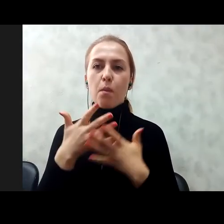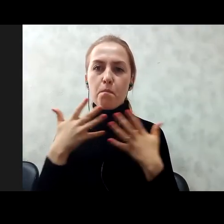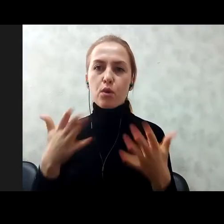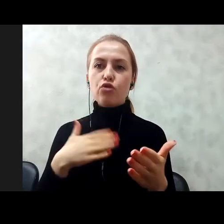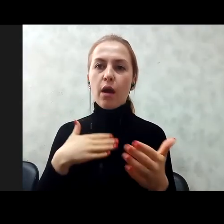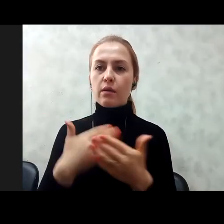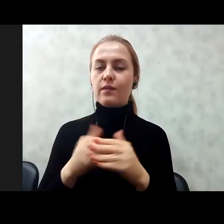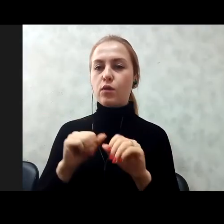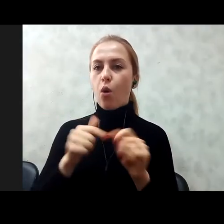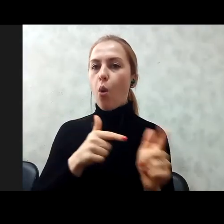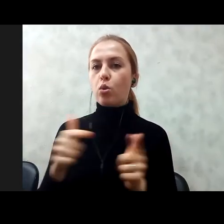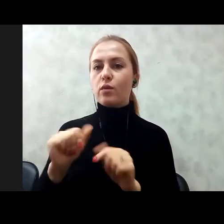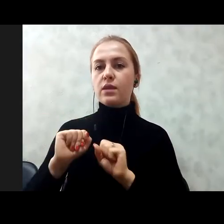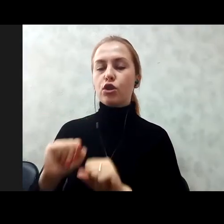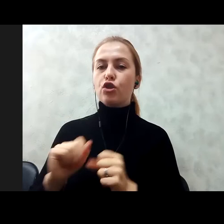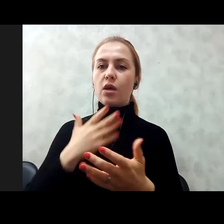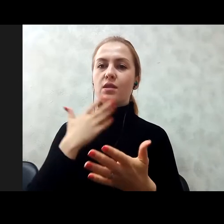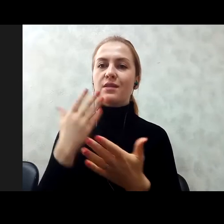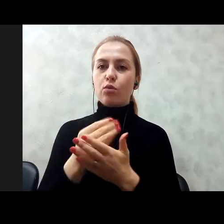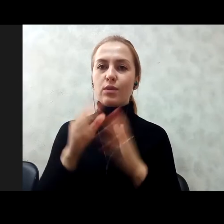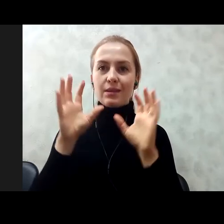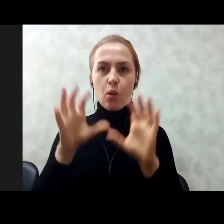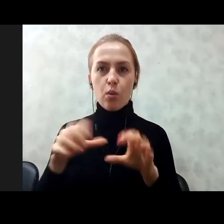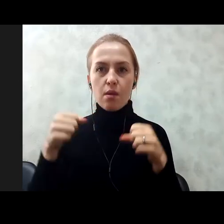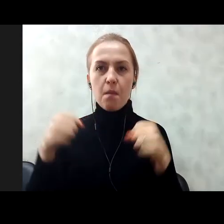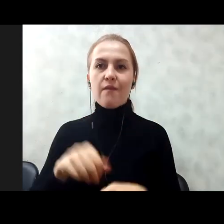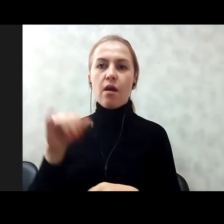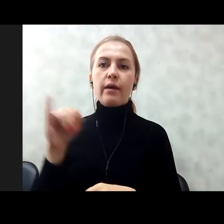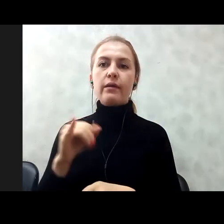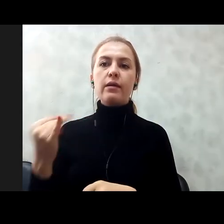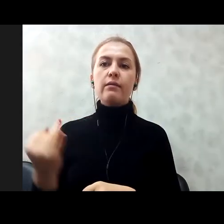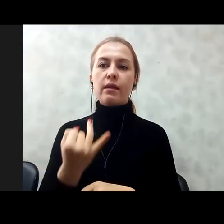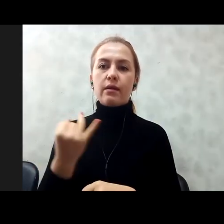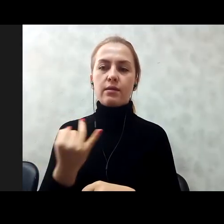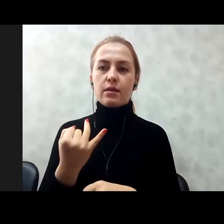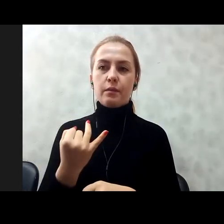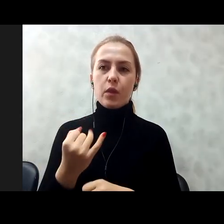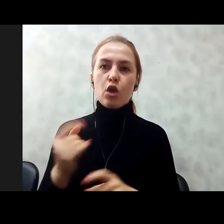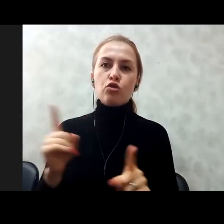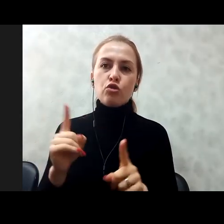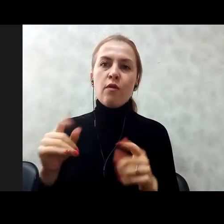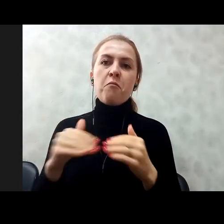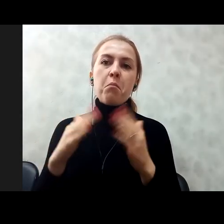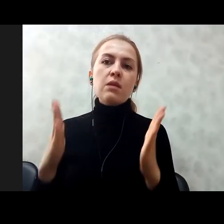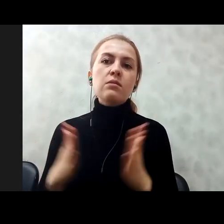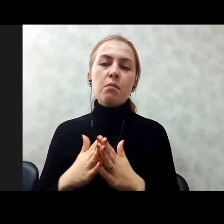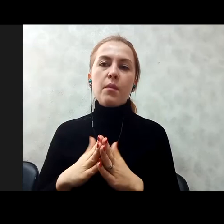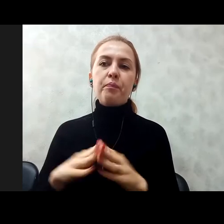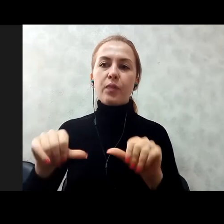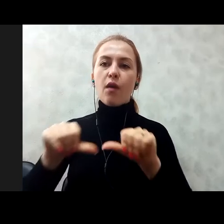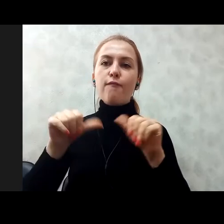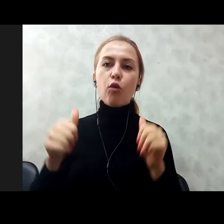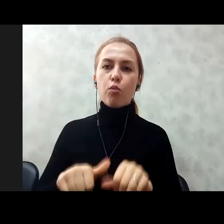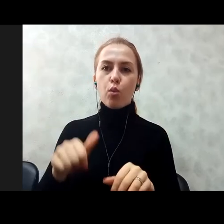and voters are more proactive in promoting their legitimate rights and